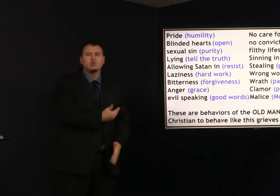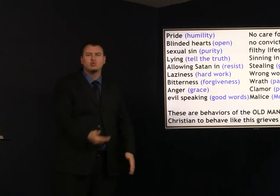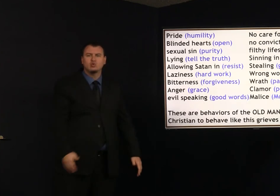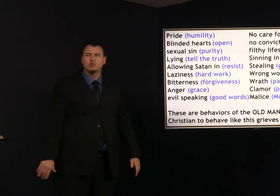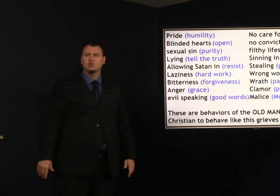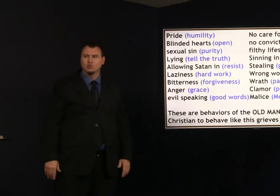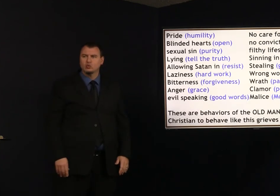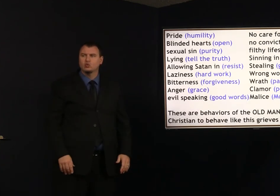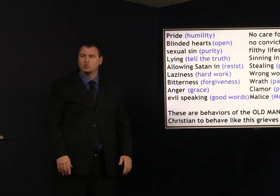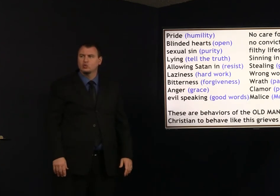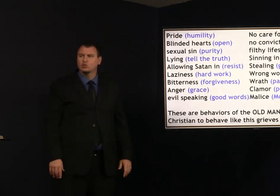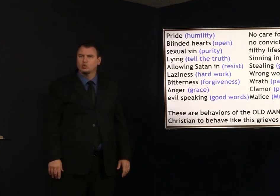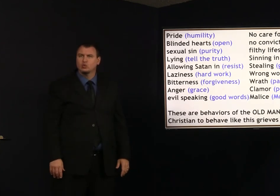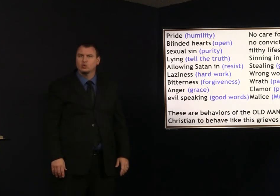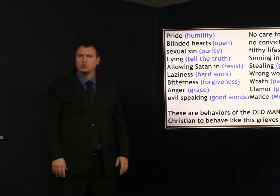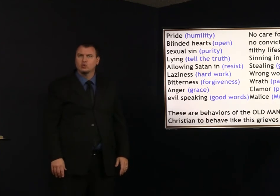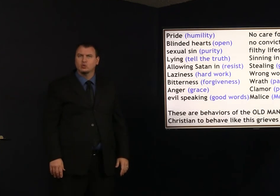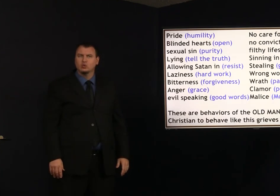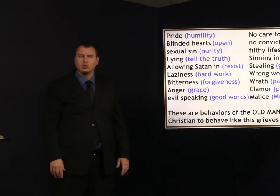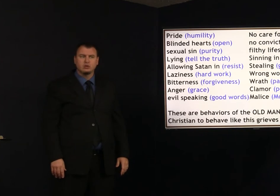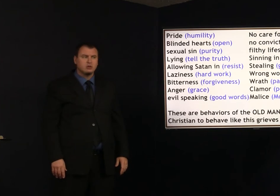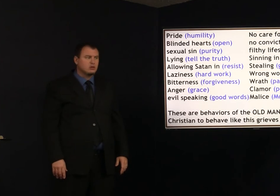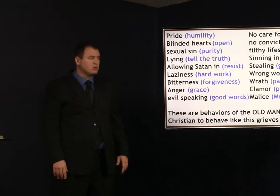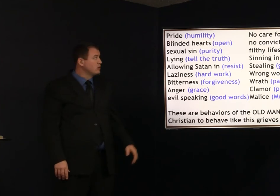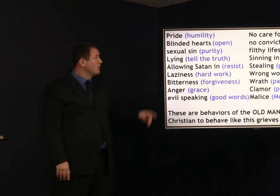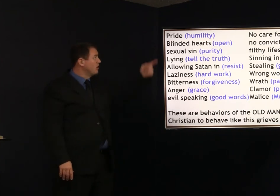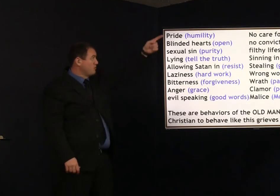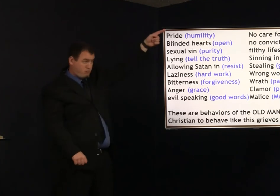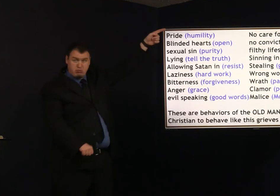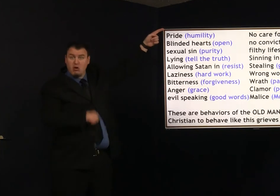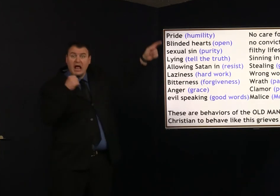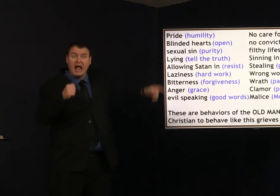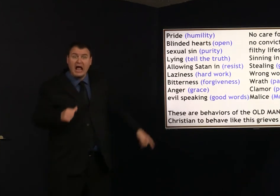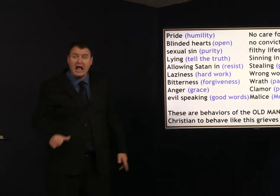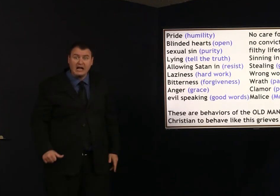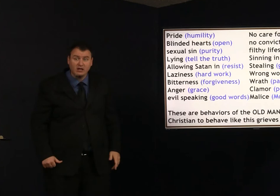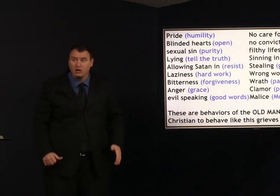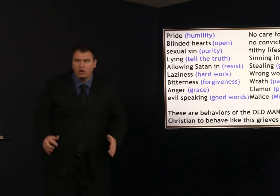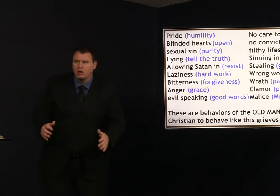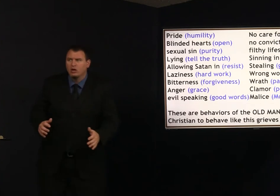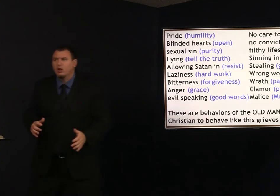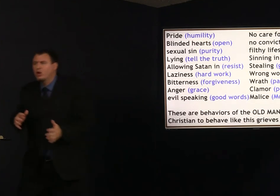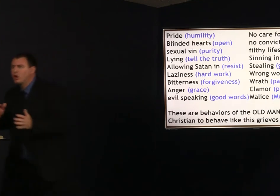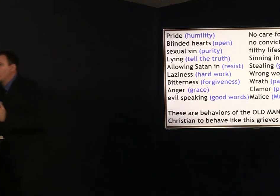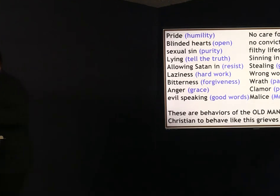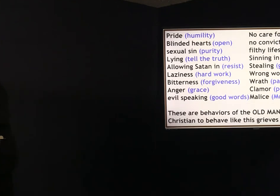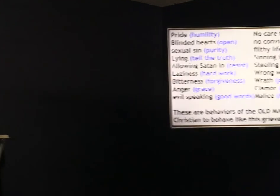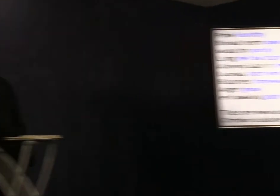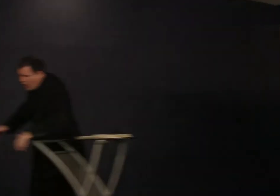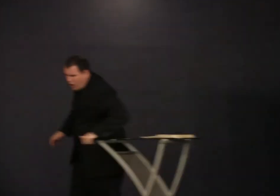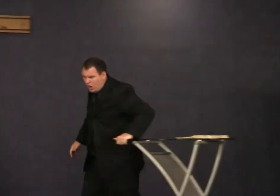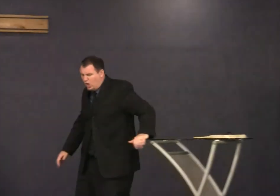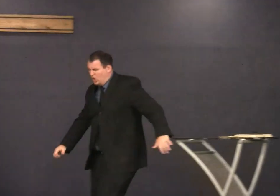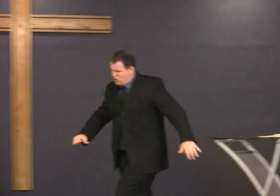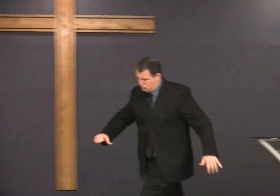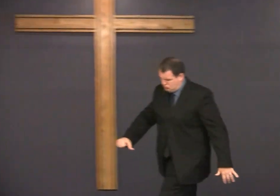So the black words here describe the sin, the blue describe the new behavior.